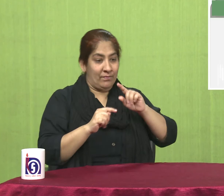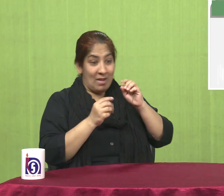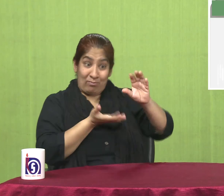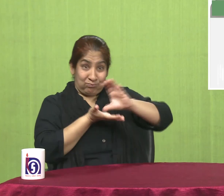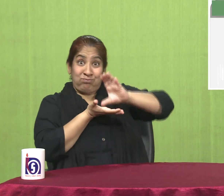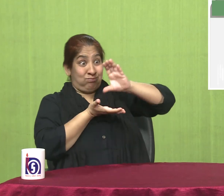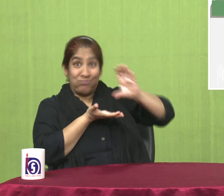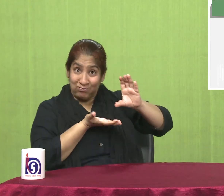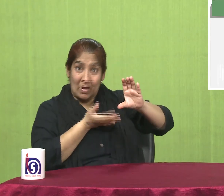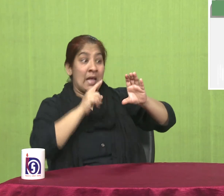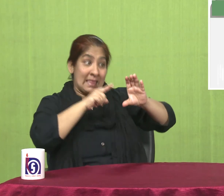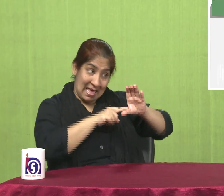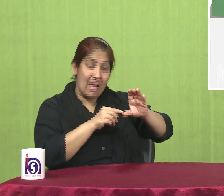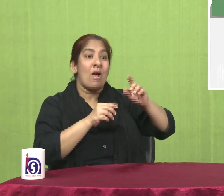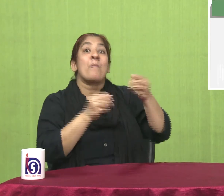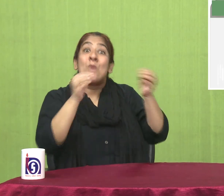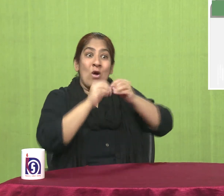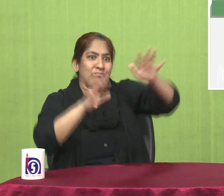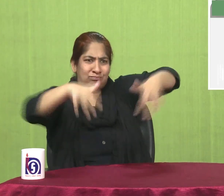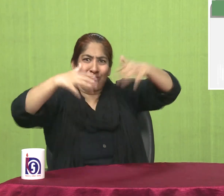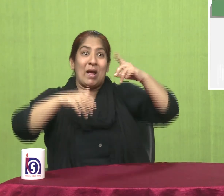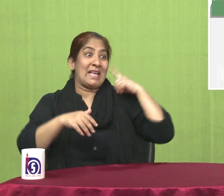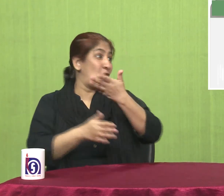such as cash payment or in the form of tax